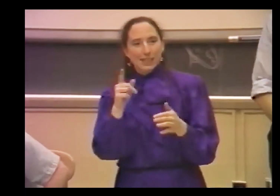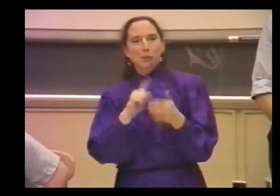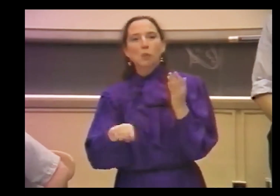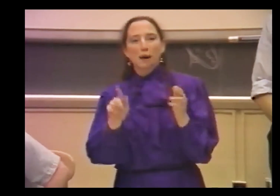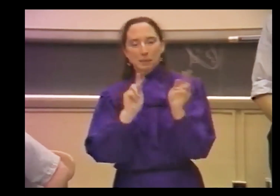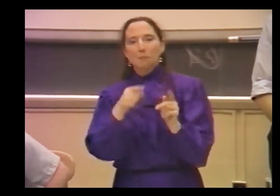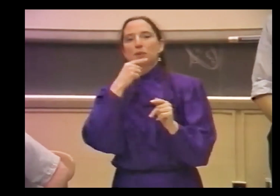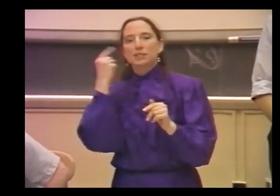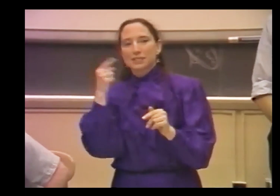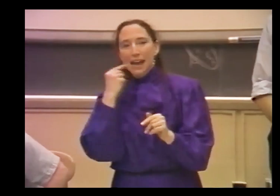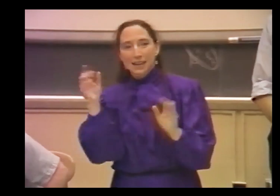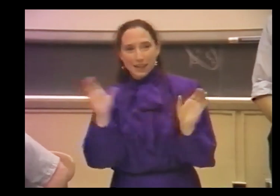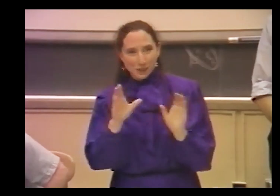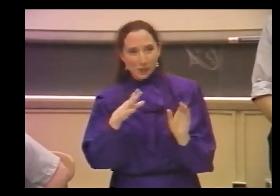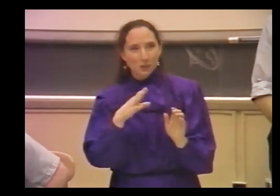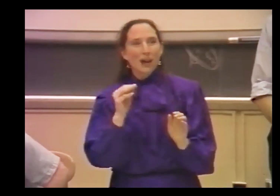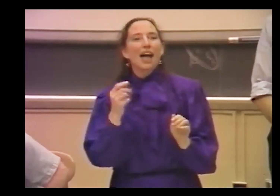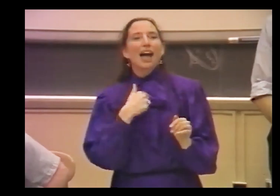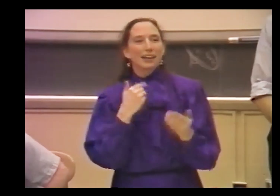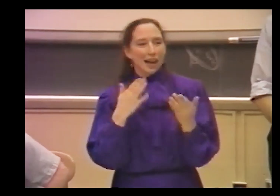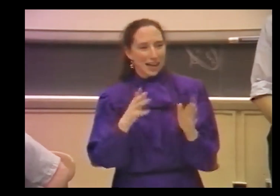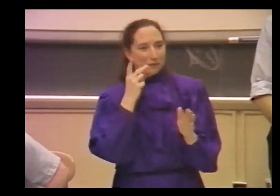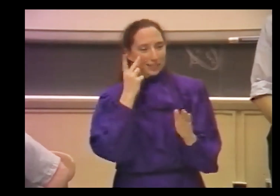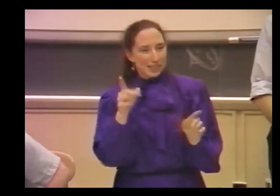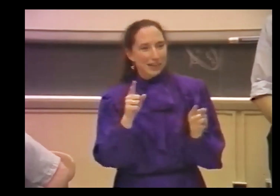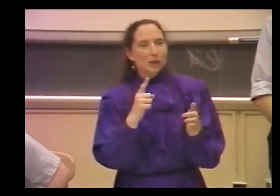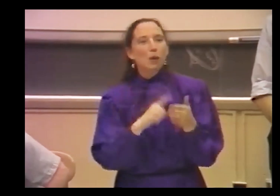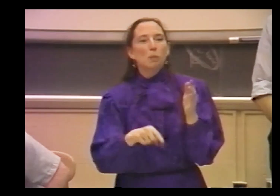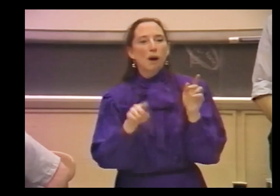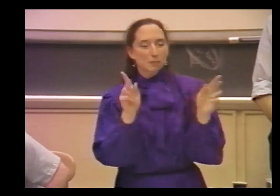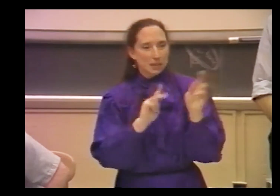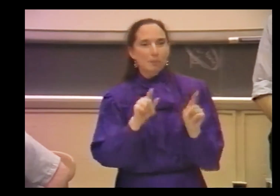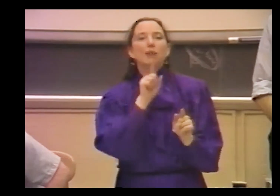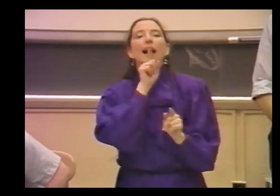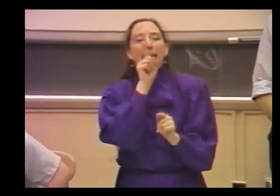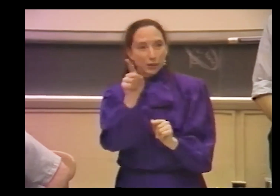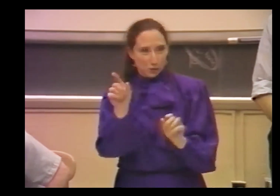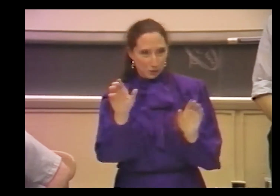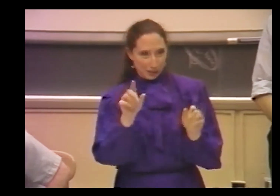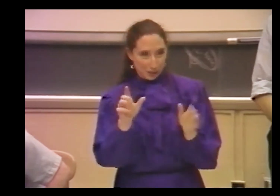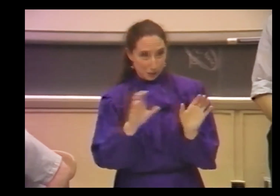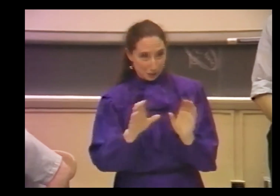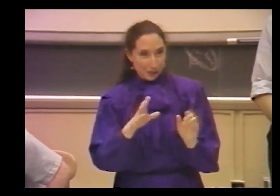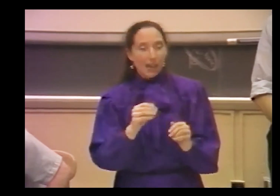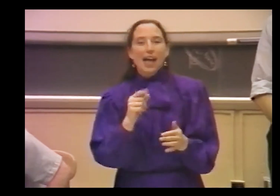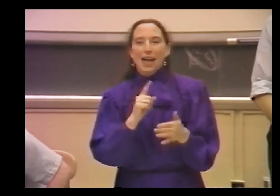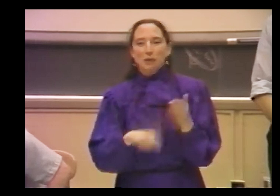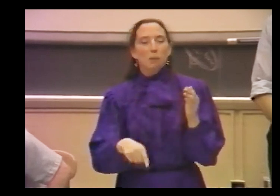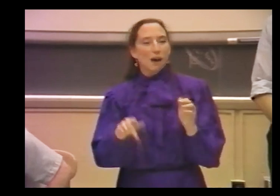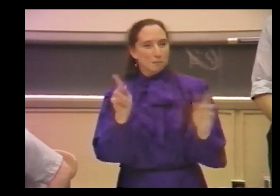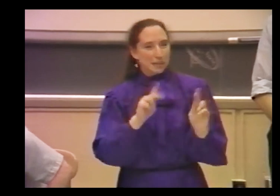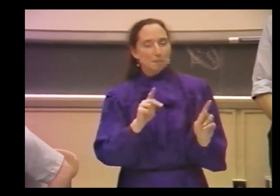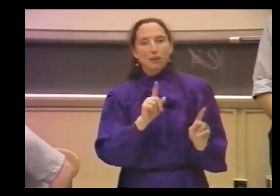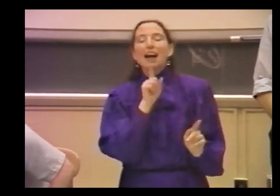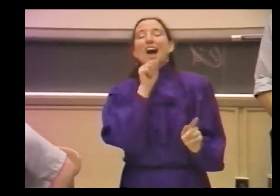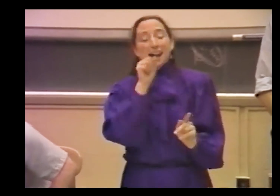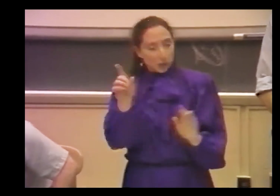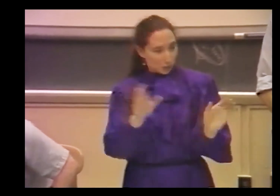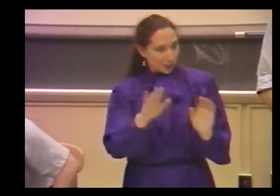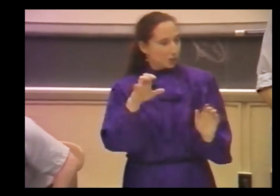seen what people say they do, and I have seen what people actually do. And what people actually